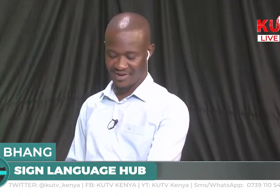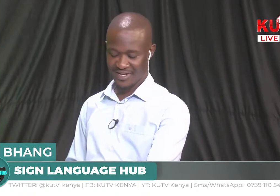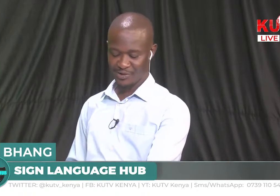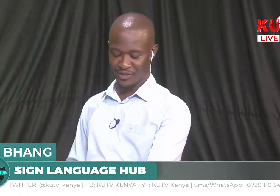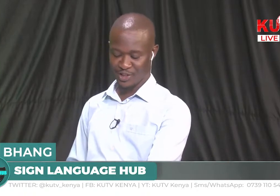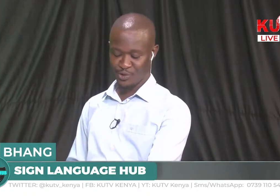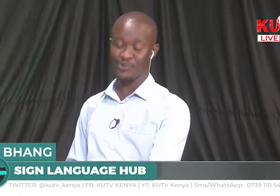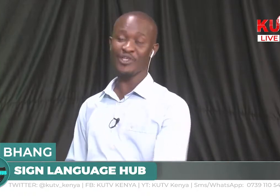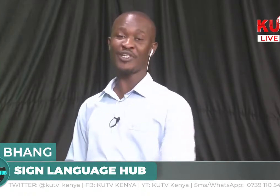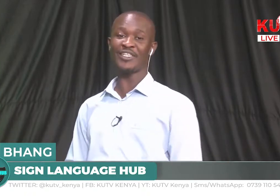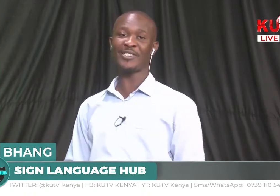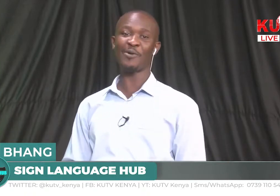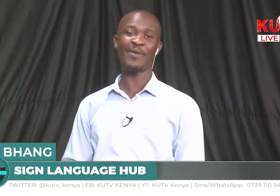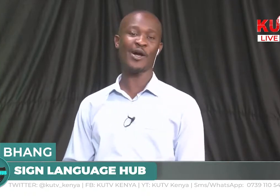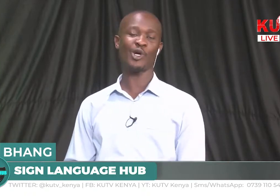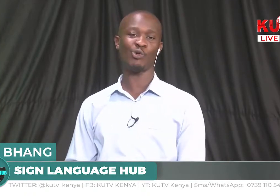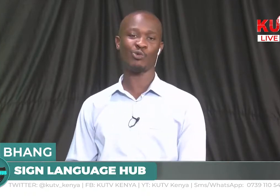right, let's continue. Tobacco.